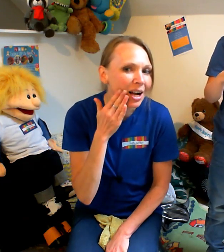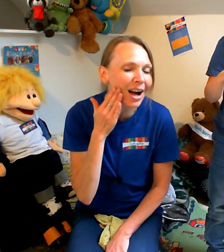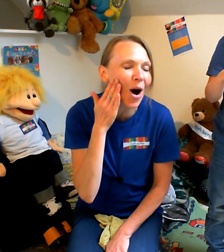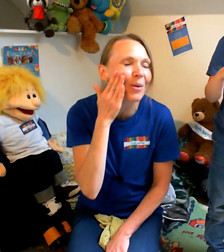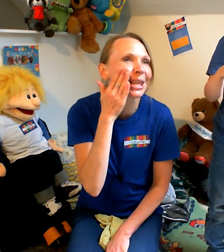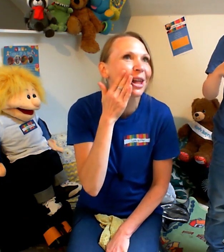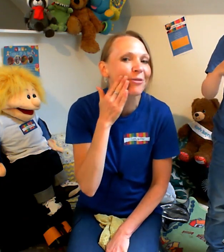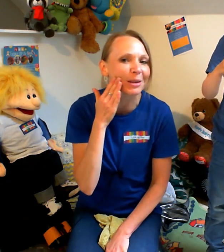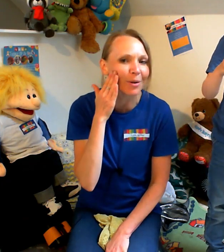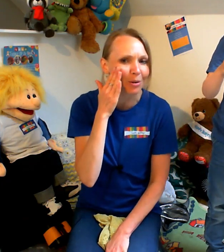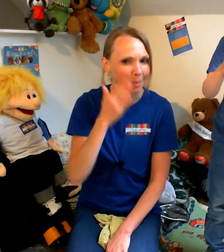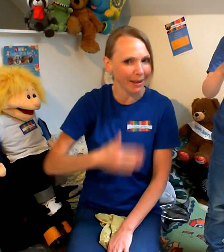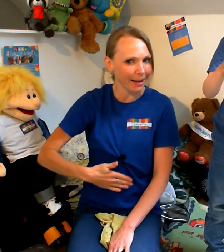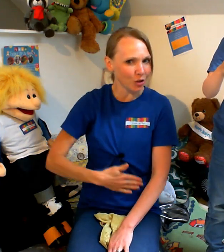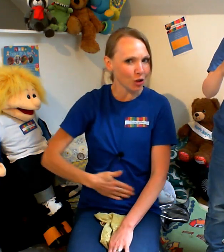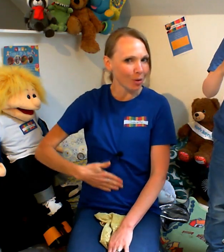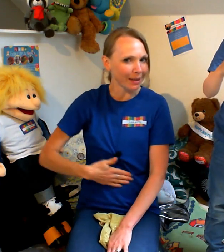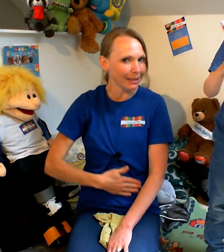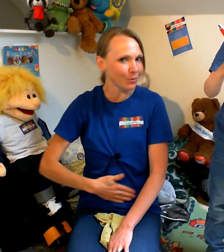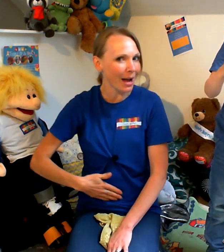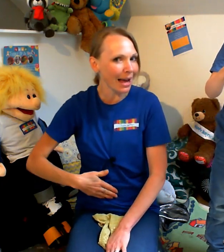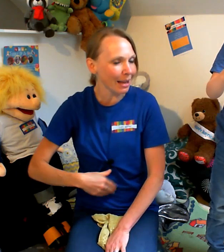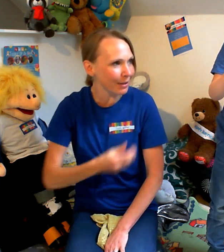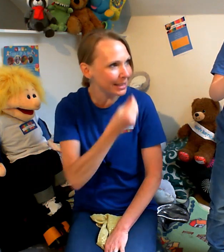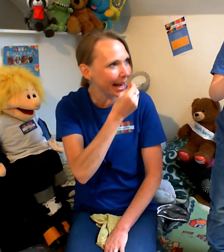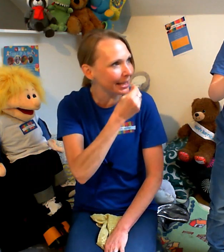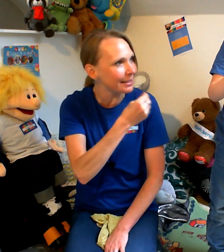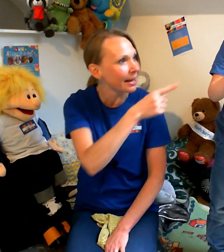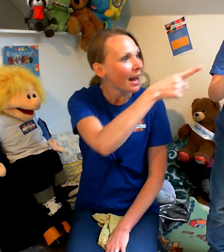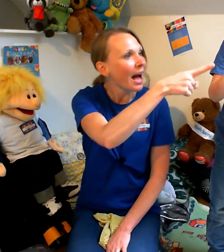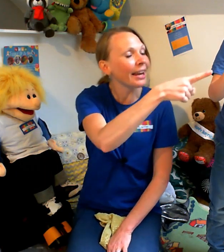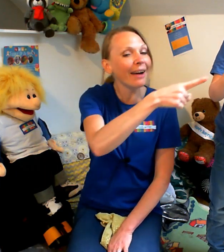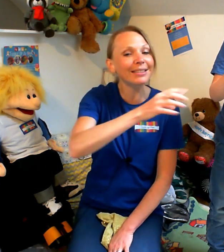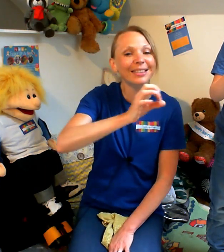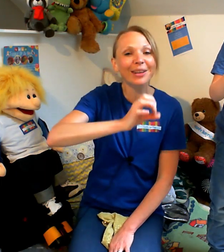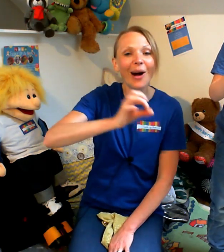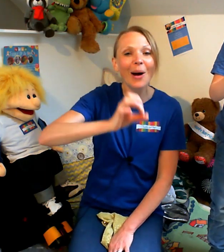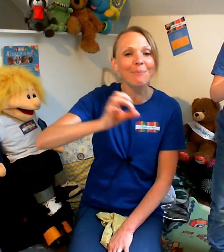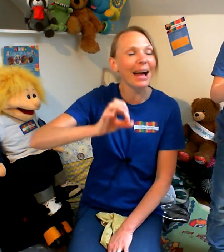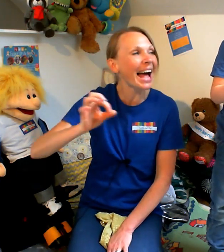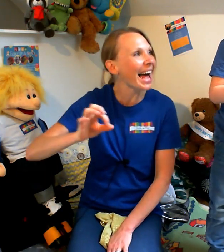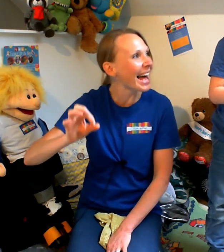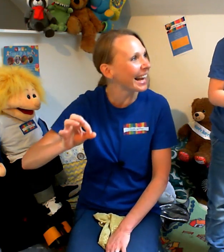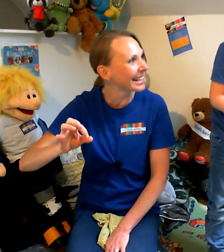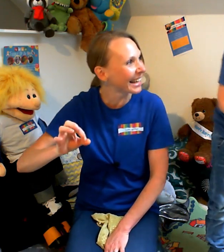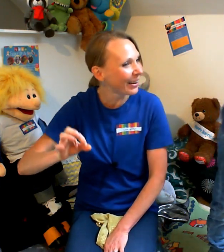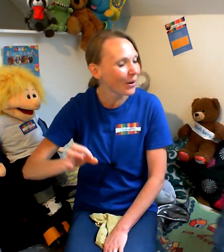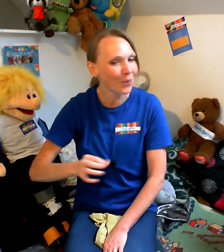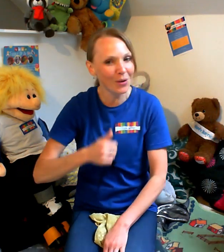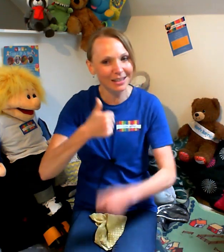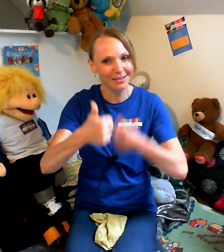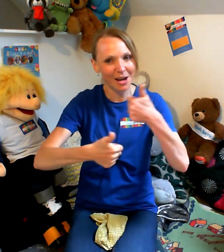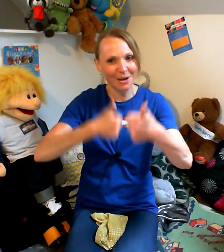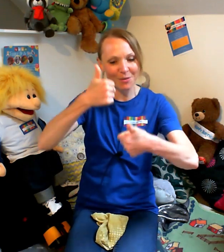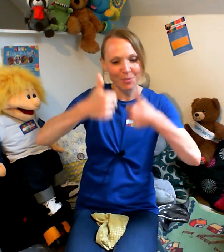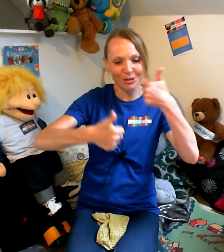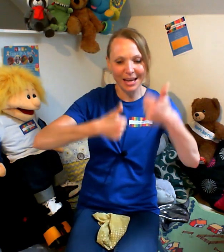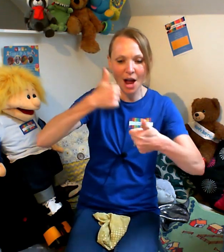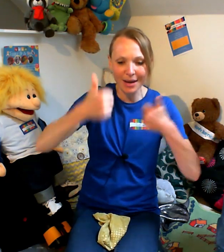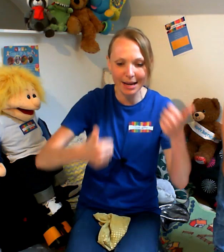Oh, a lovely, oh, I bet that's yummy as well. Everything's getting eaten. And Harris has got a pen. Well done, everybody. Okay,